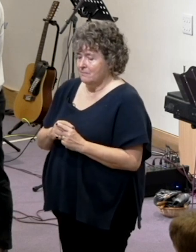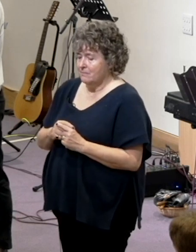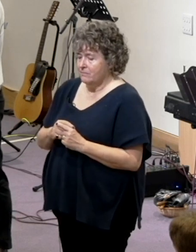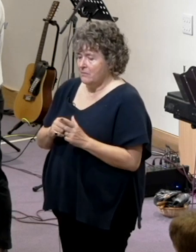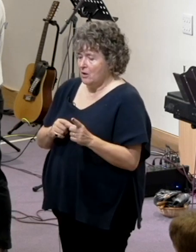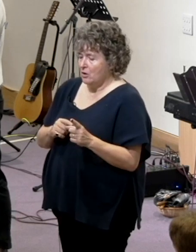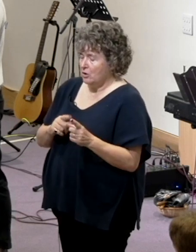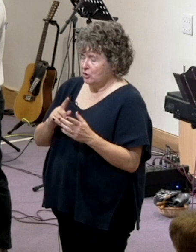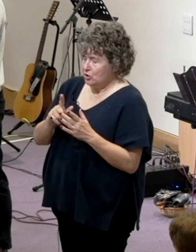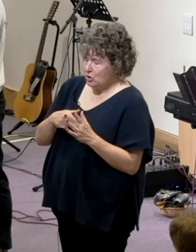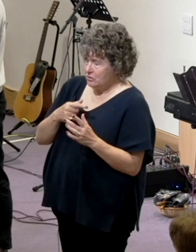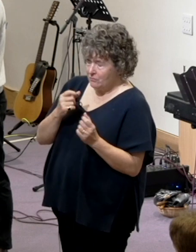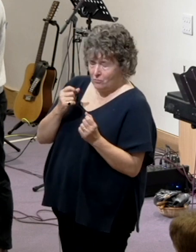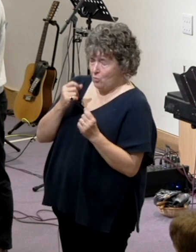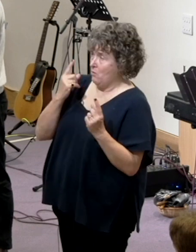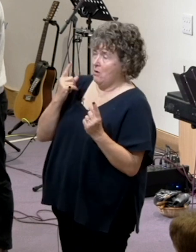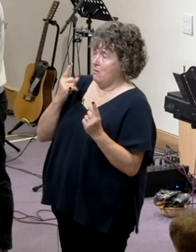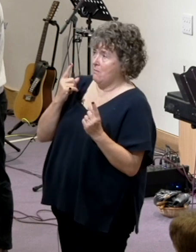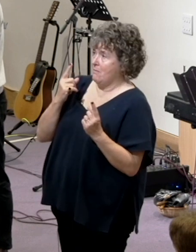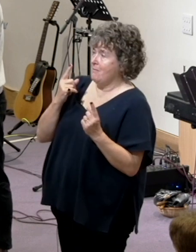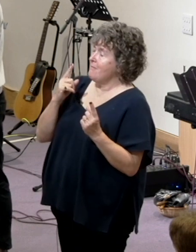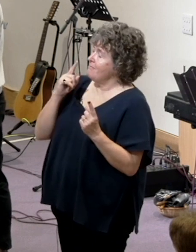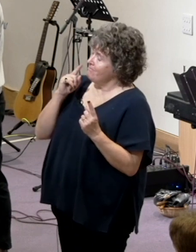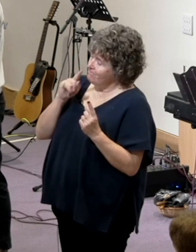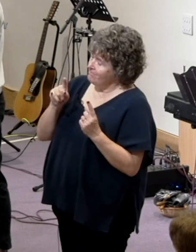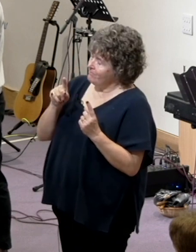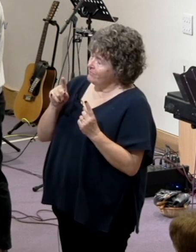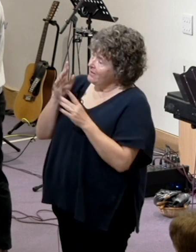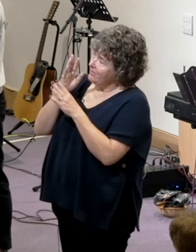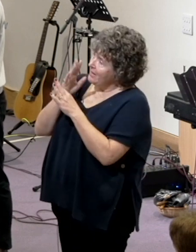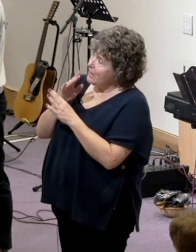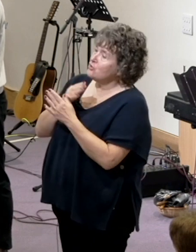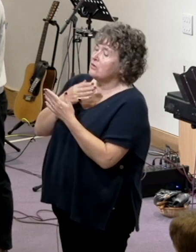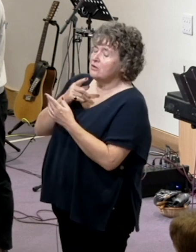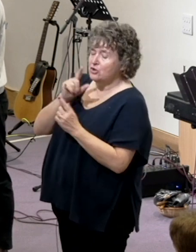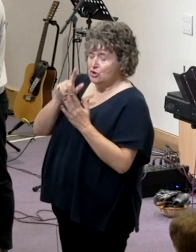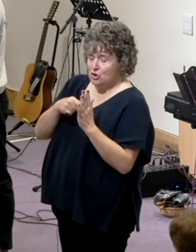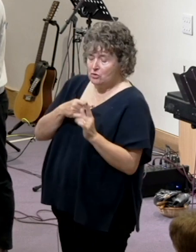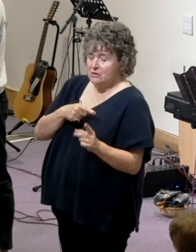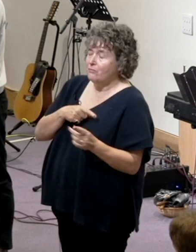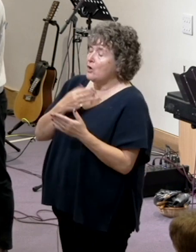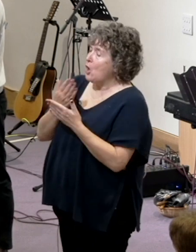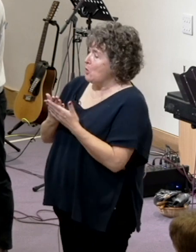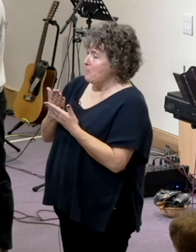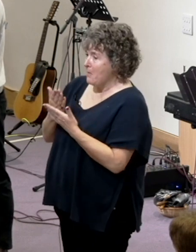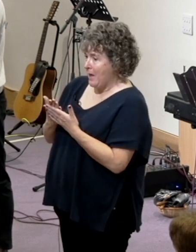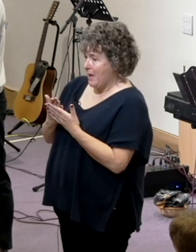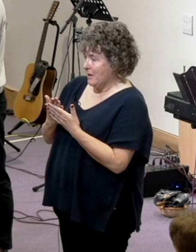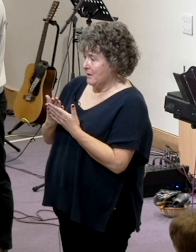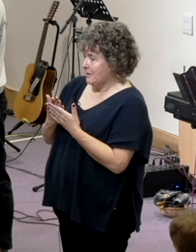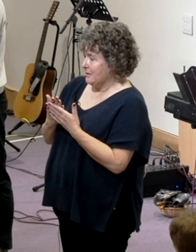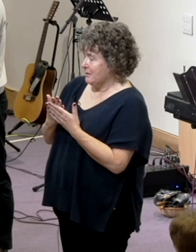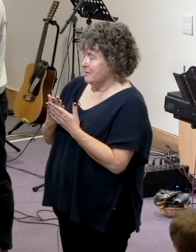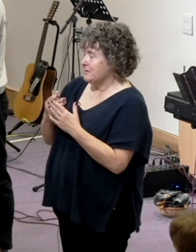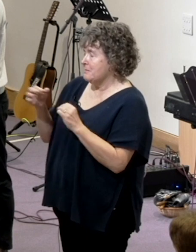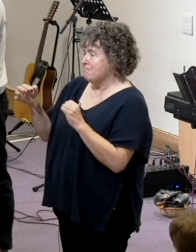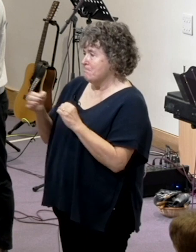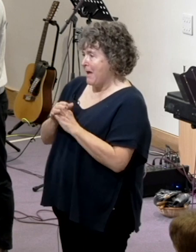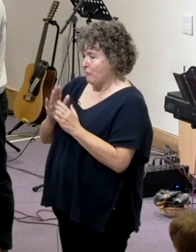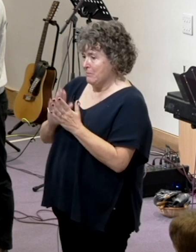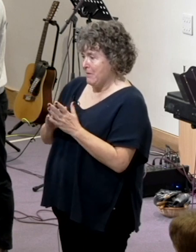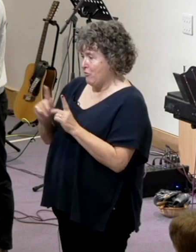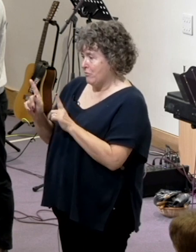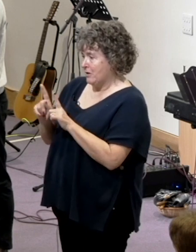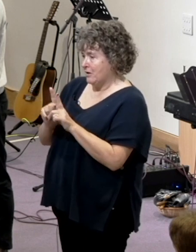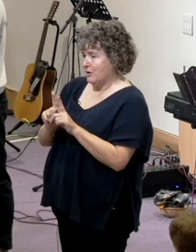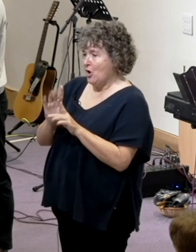When Joseph woke up, he did what the angel of the Lord had commanded him and took Mary home as his